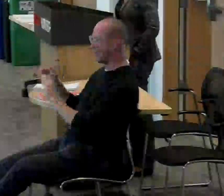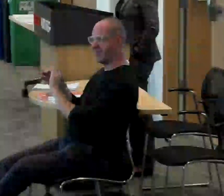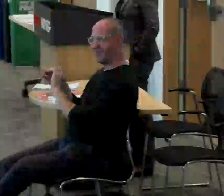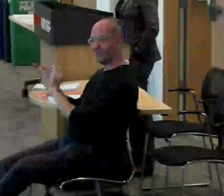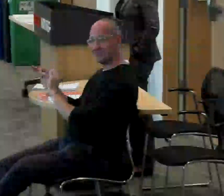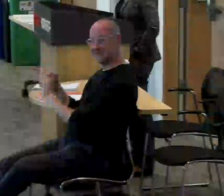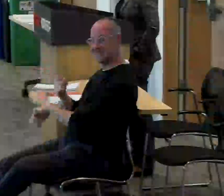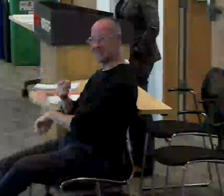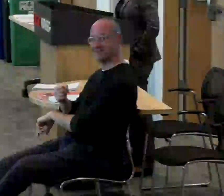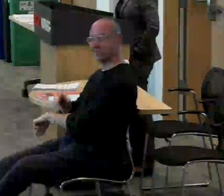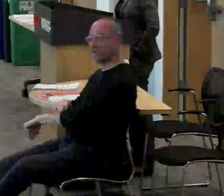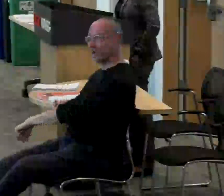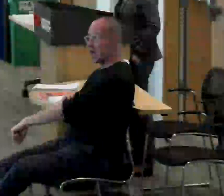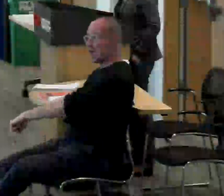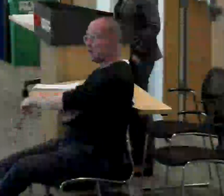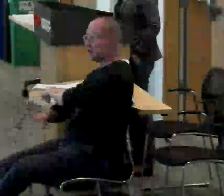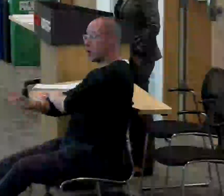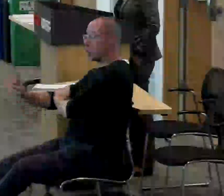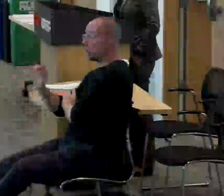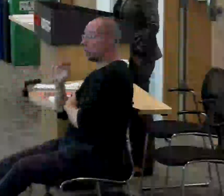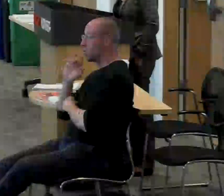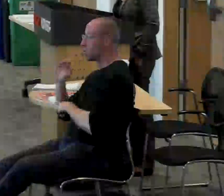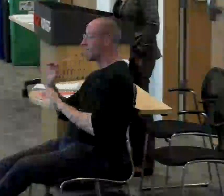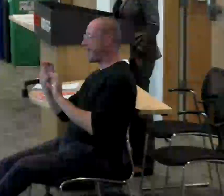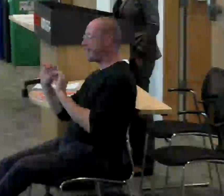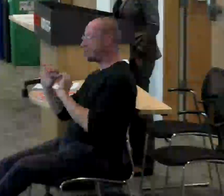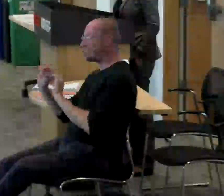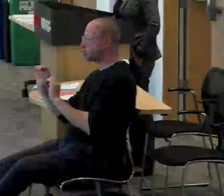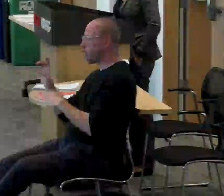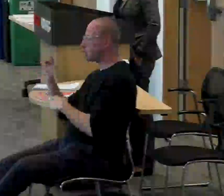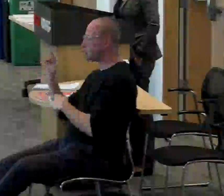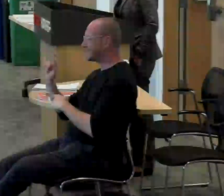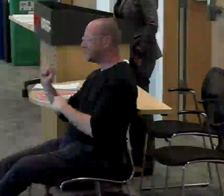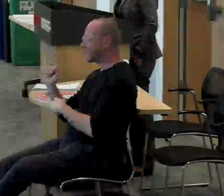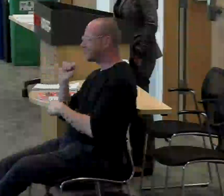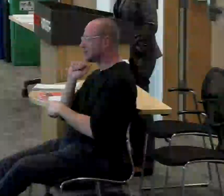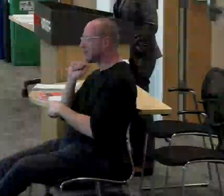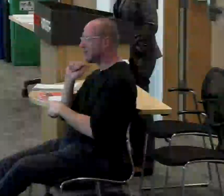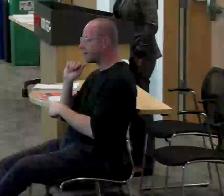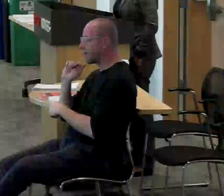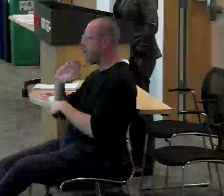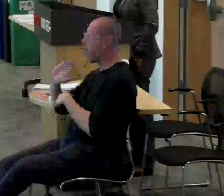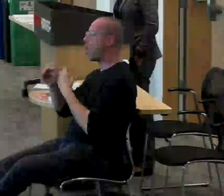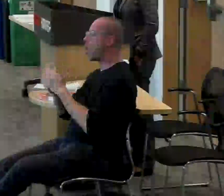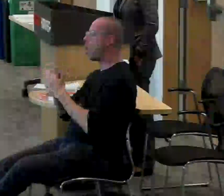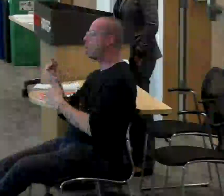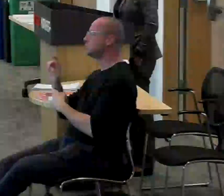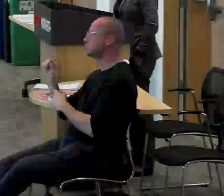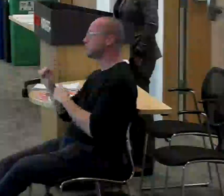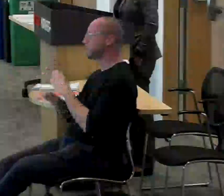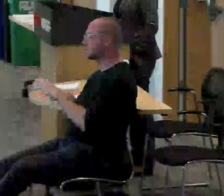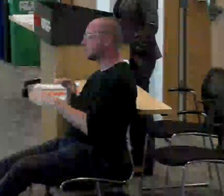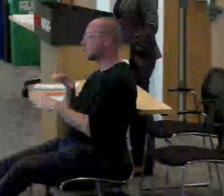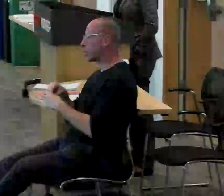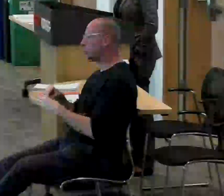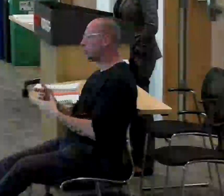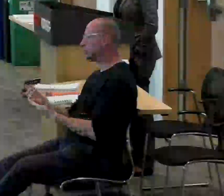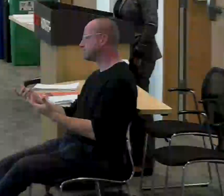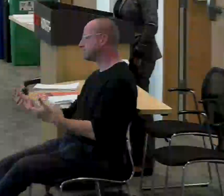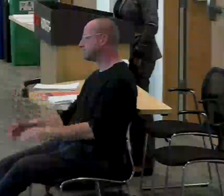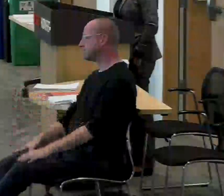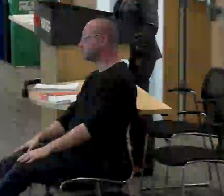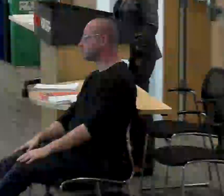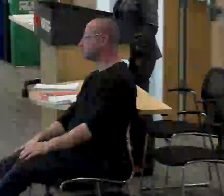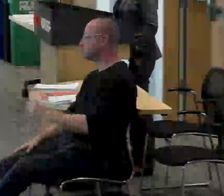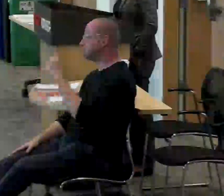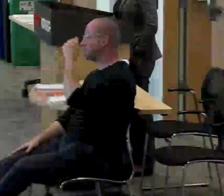any disability that is exempted or that wouldn't qualify you. I mean, there is, well,